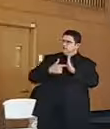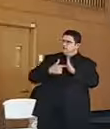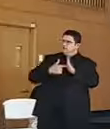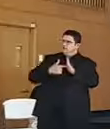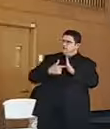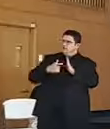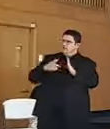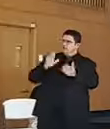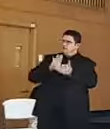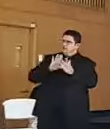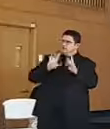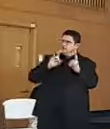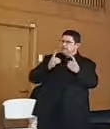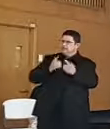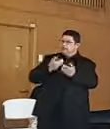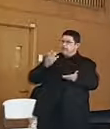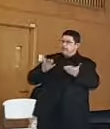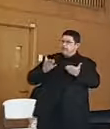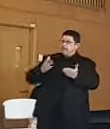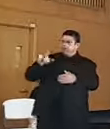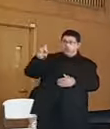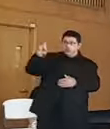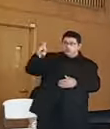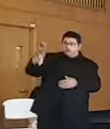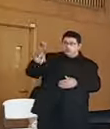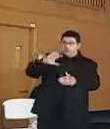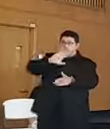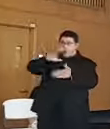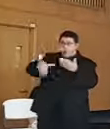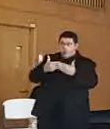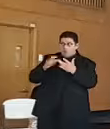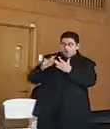or suggestion that maybe we really should go all virtual?